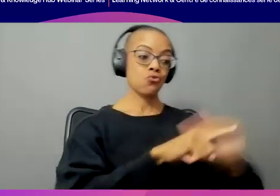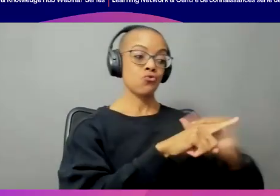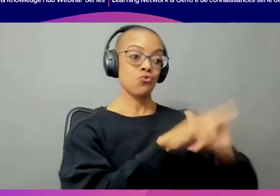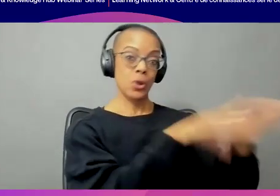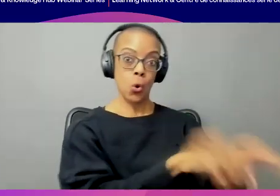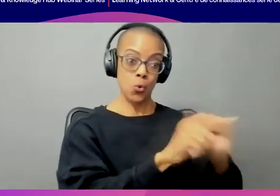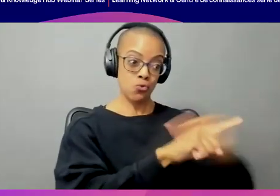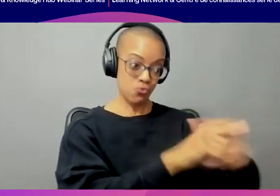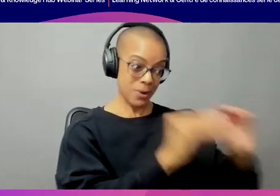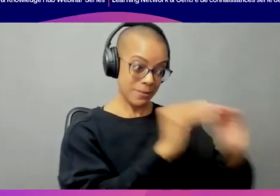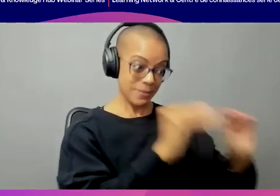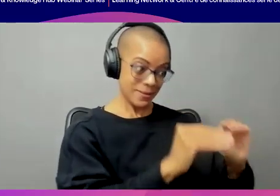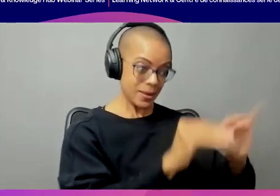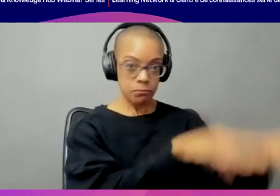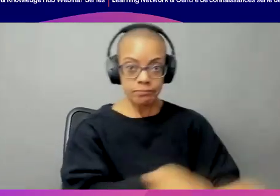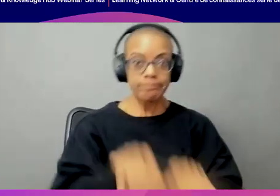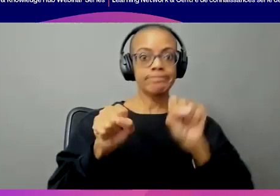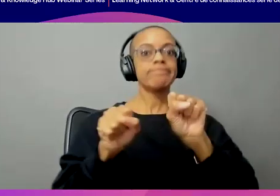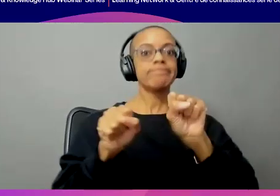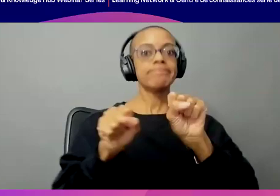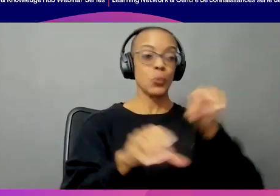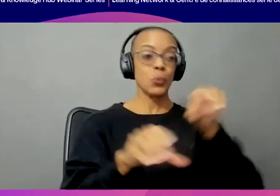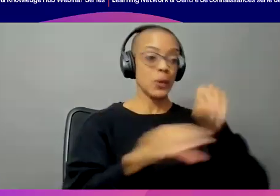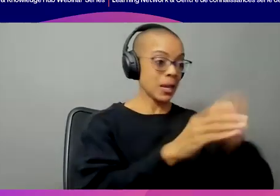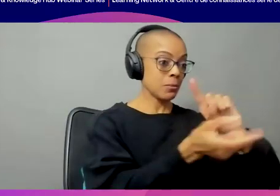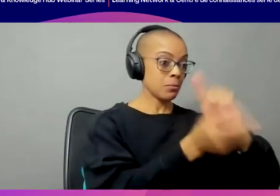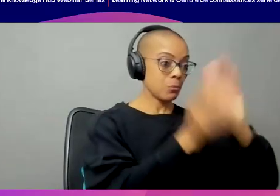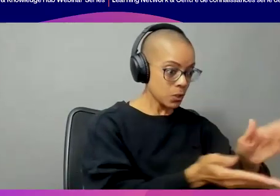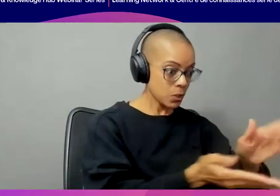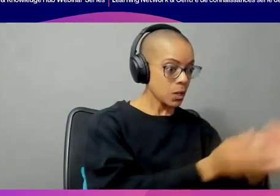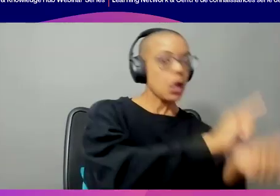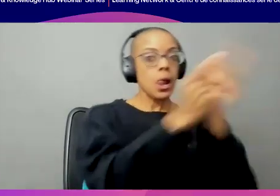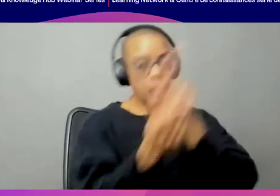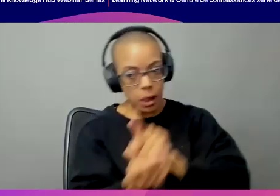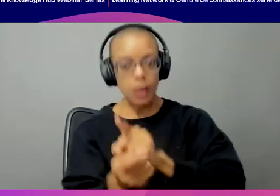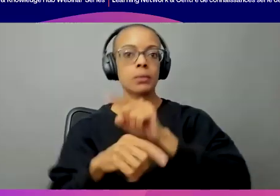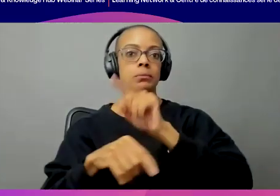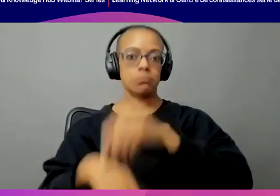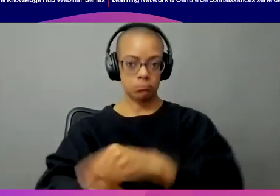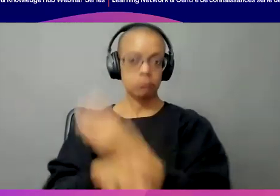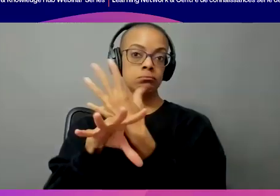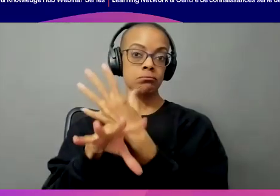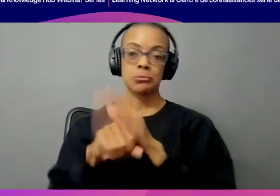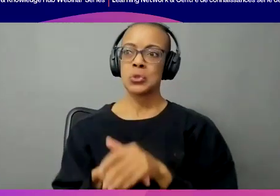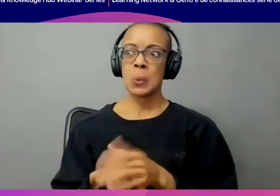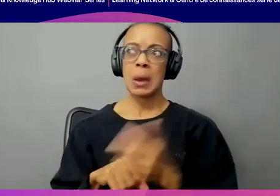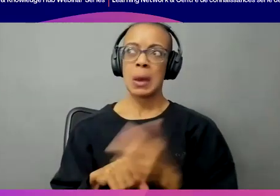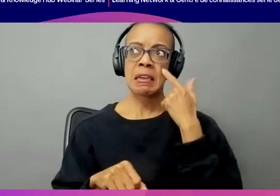adapt that to an online delivery approach. So I think that's about all I need to say right now.